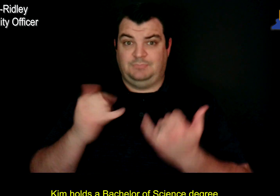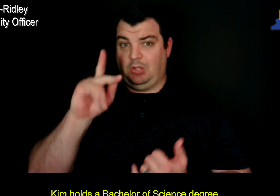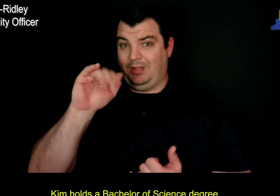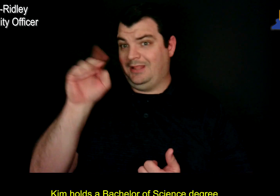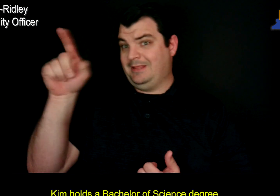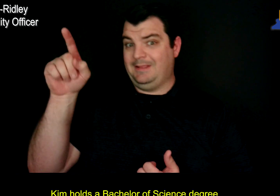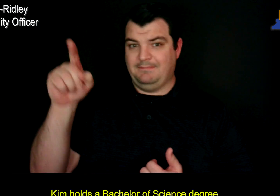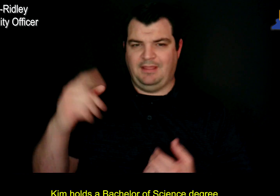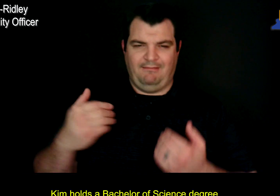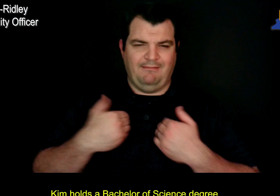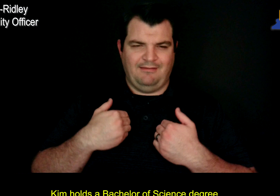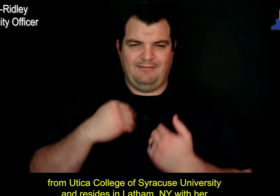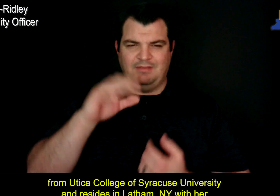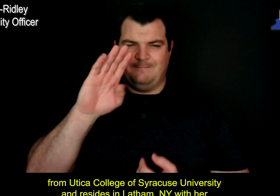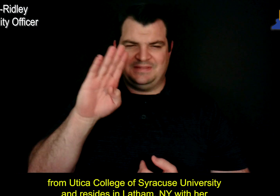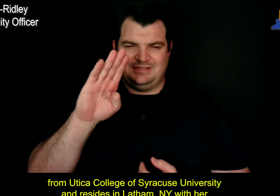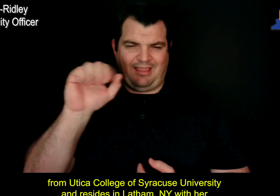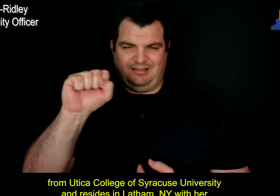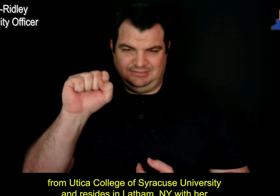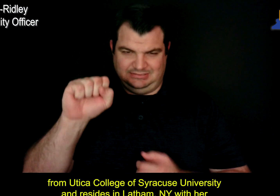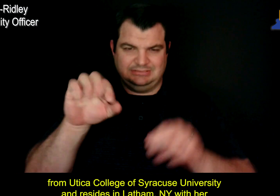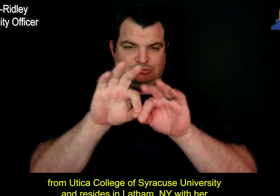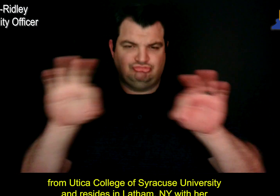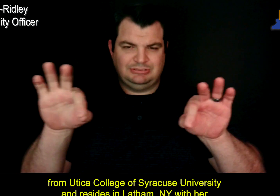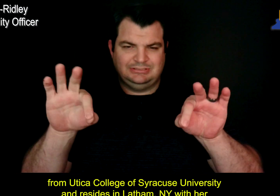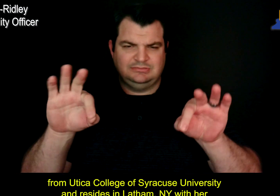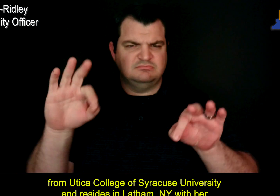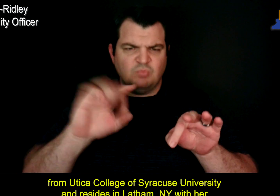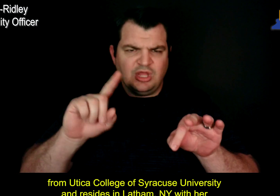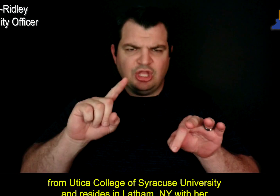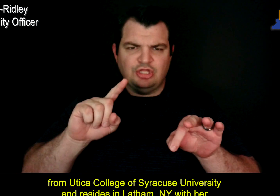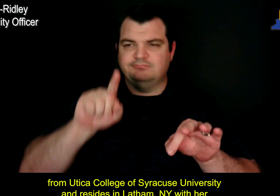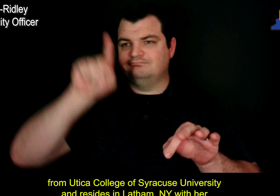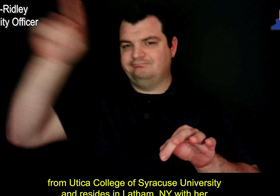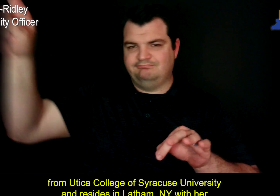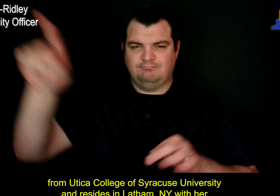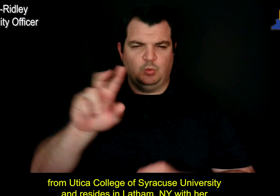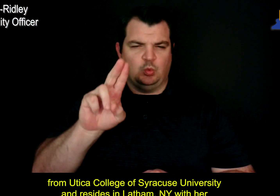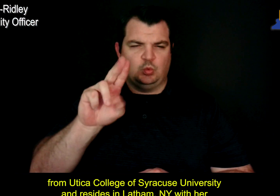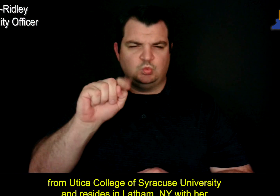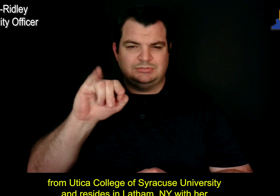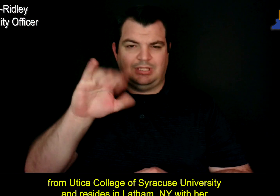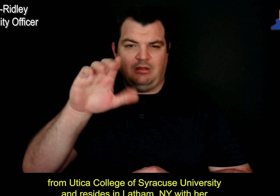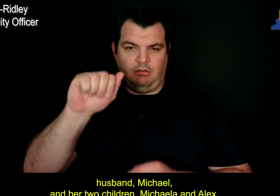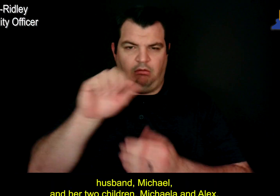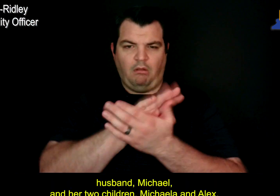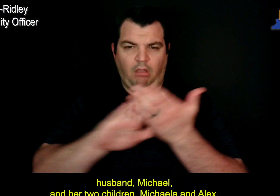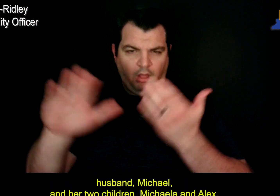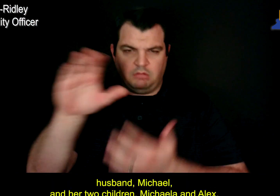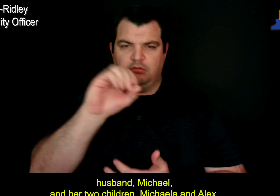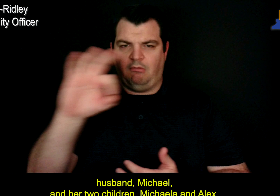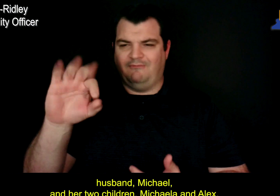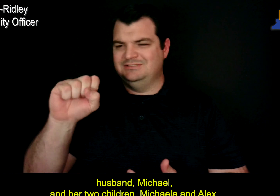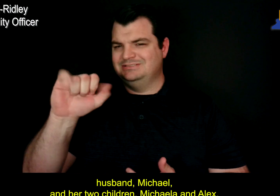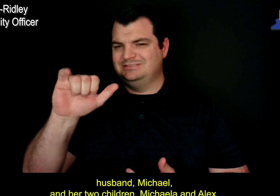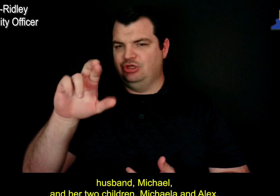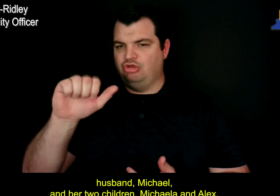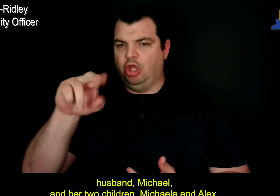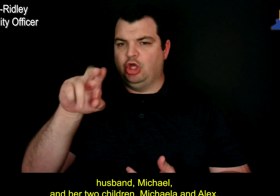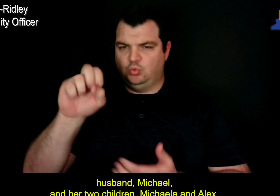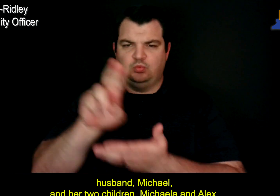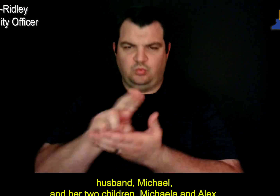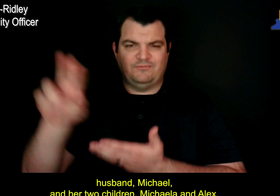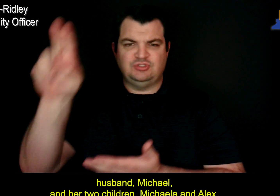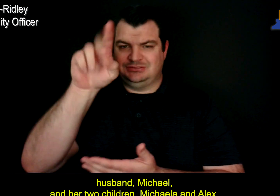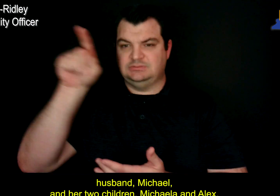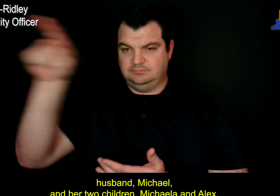Kim holds a Bachelor of Science degree from Utica College of Syracuse University and resides in Latham, New York, with her husband Michael and her two